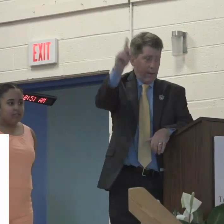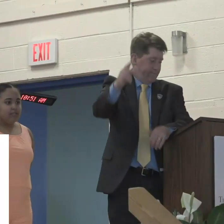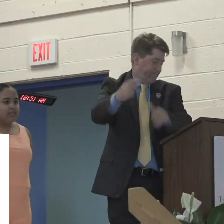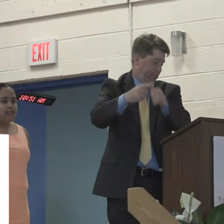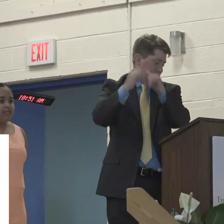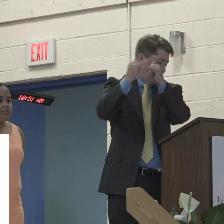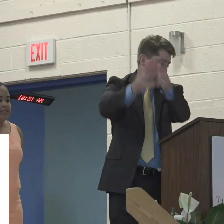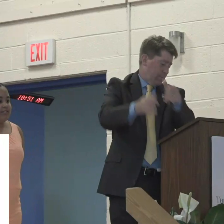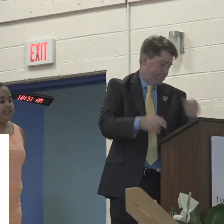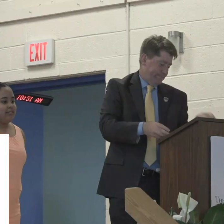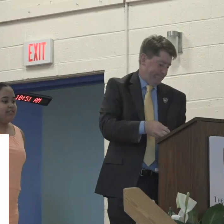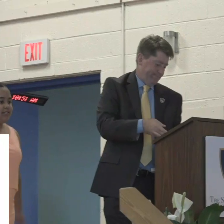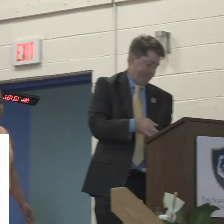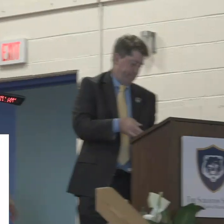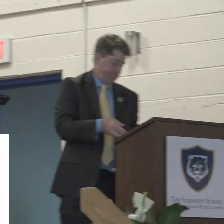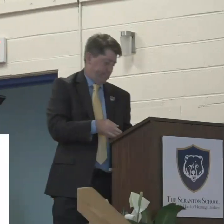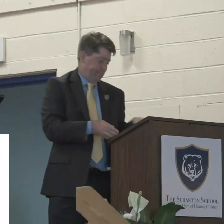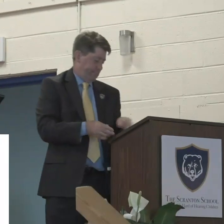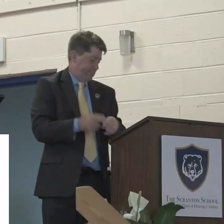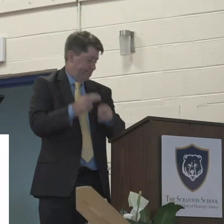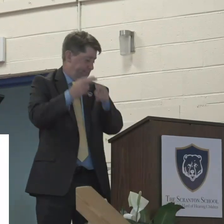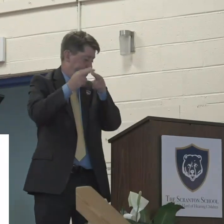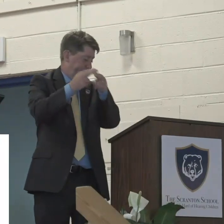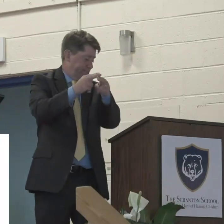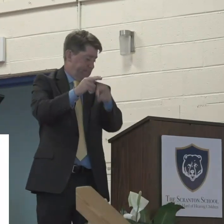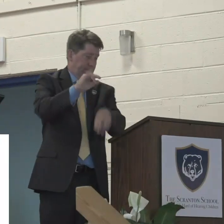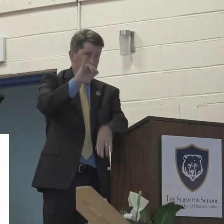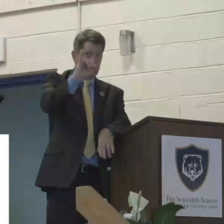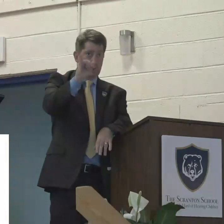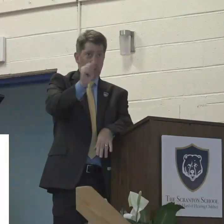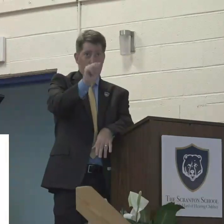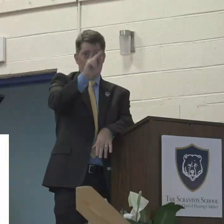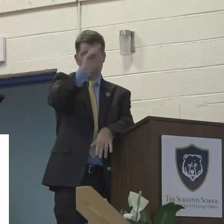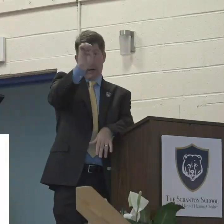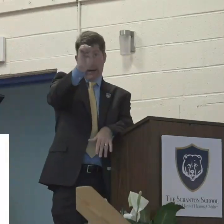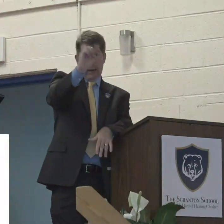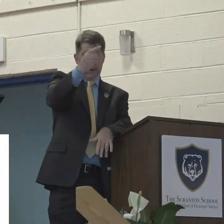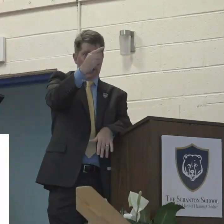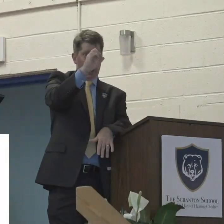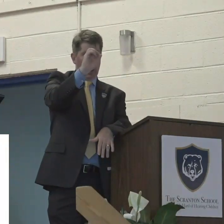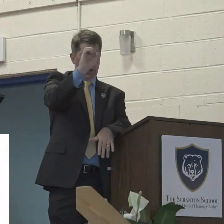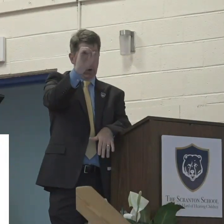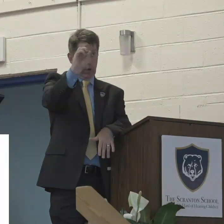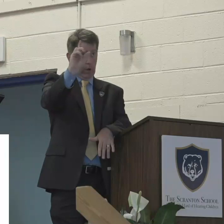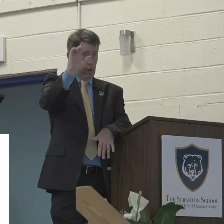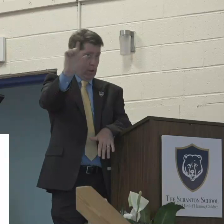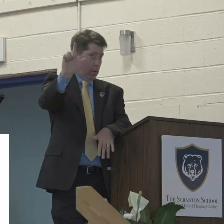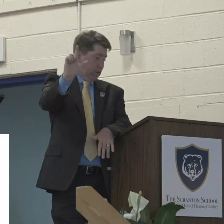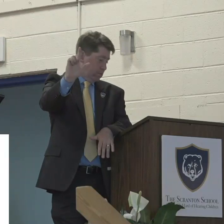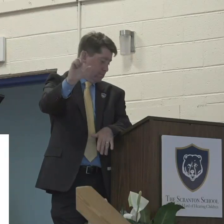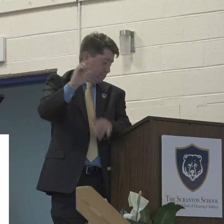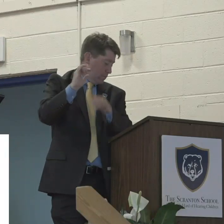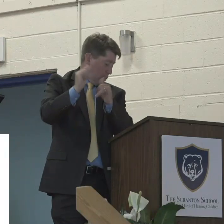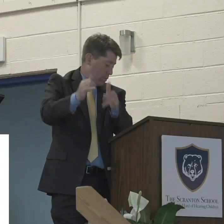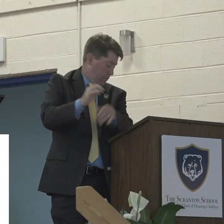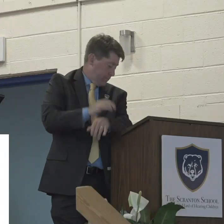Okay, so the first award is called the Jane Goodall Award.